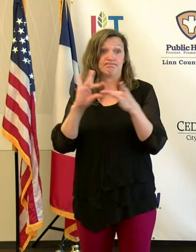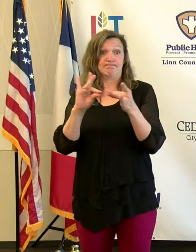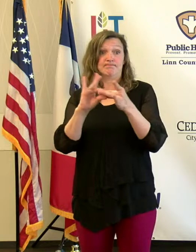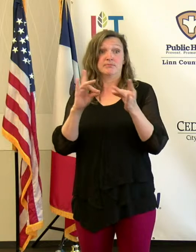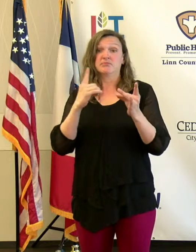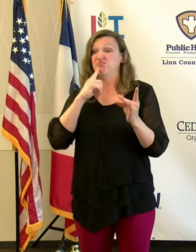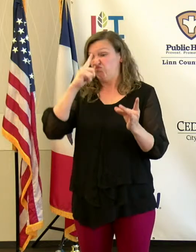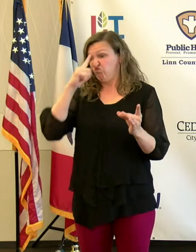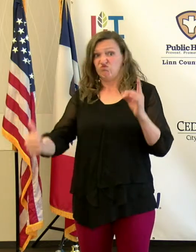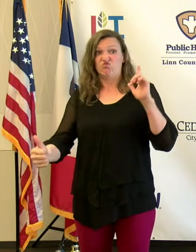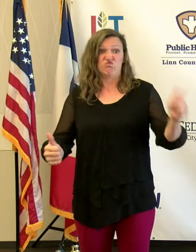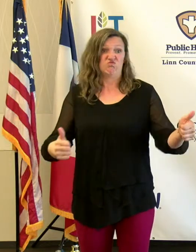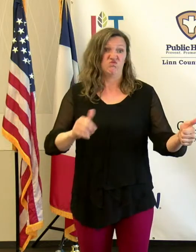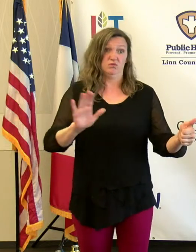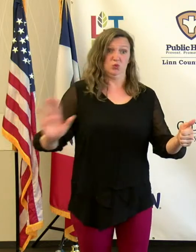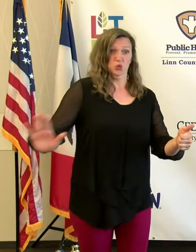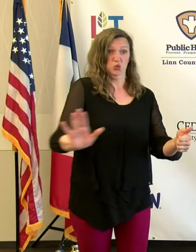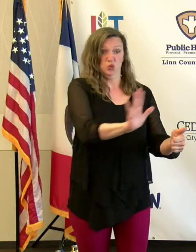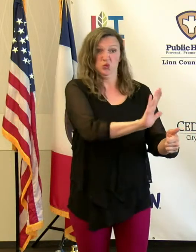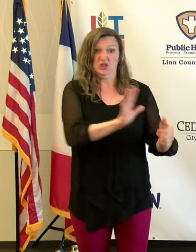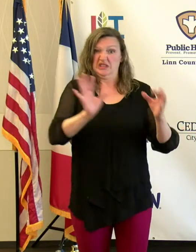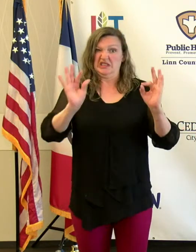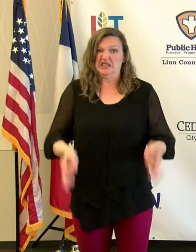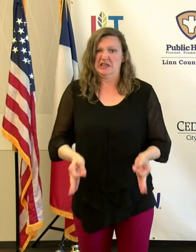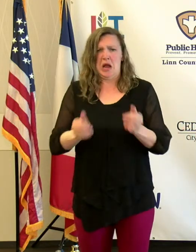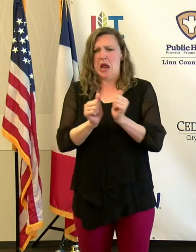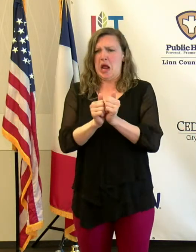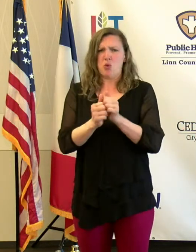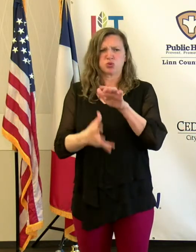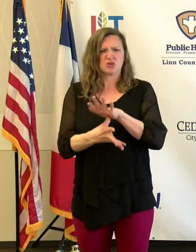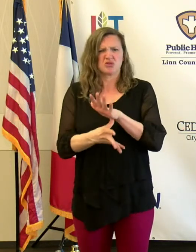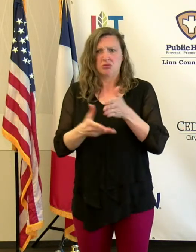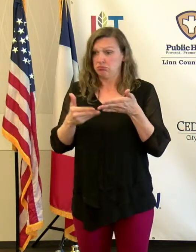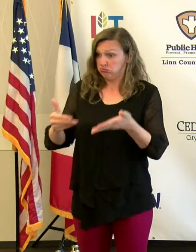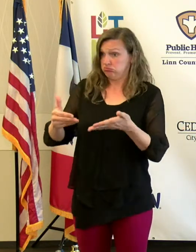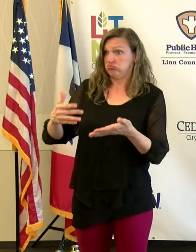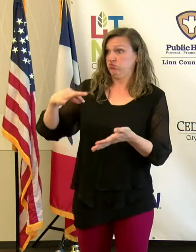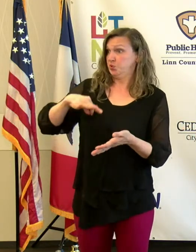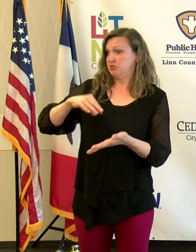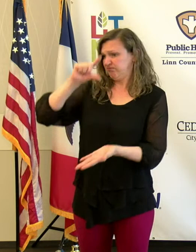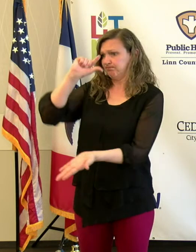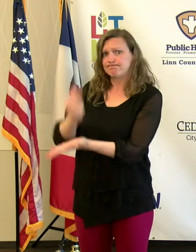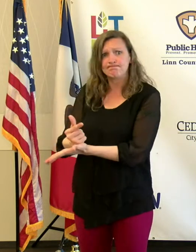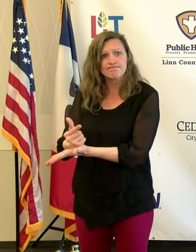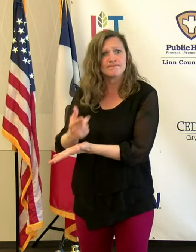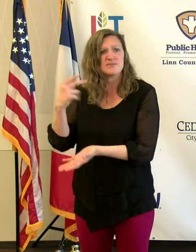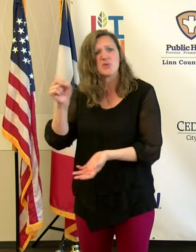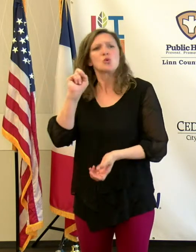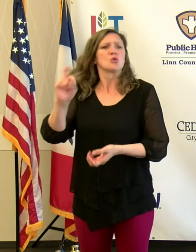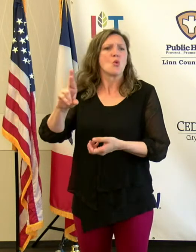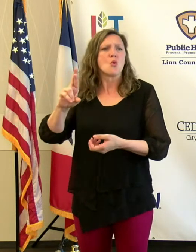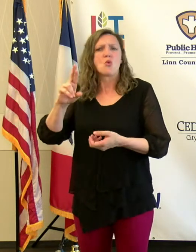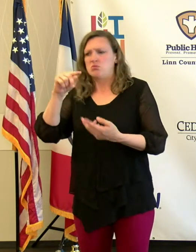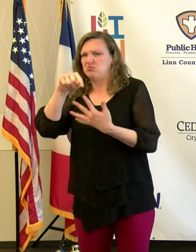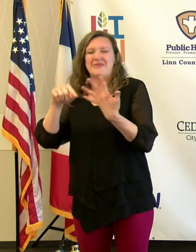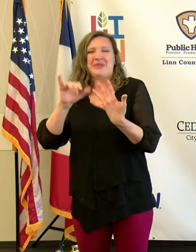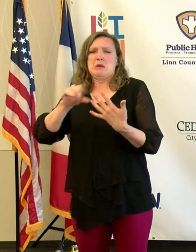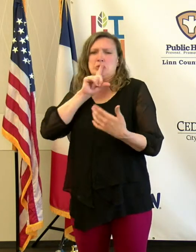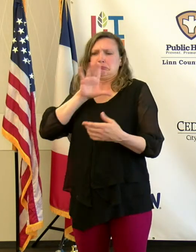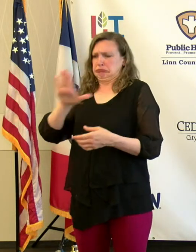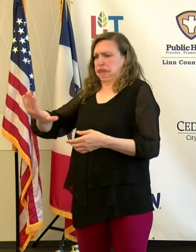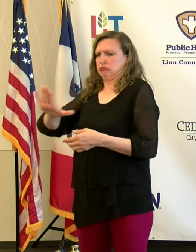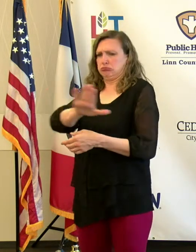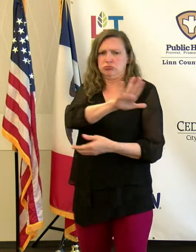coursework and what stipulations current seniors must meet to graduate is a complete, total, and local matter. Each individual district